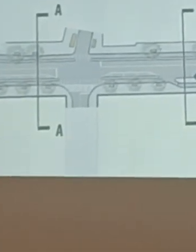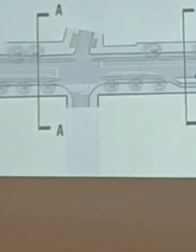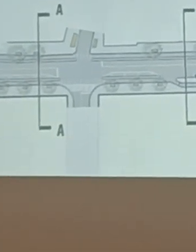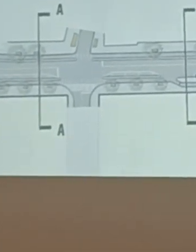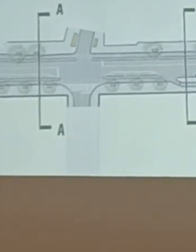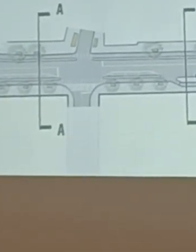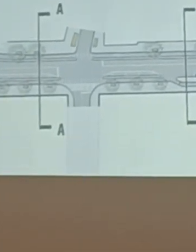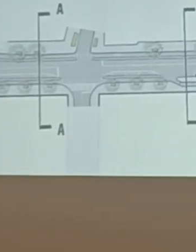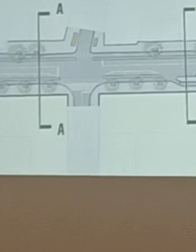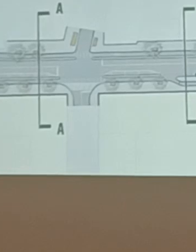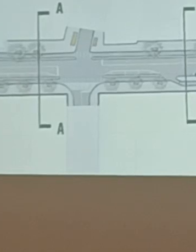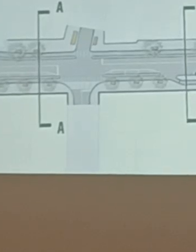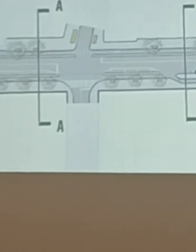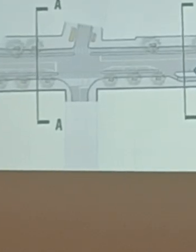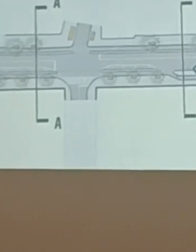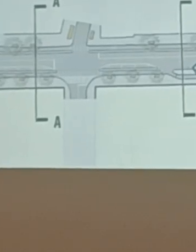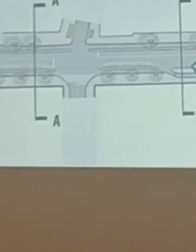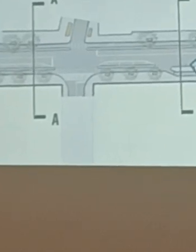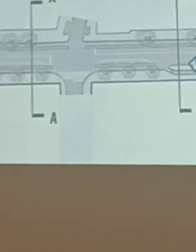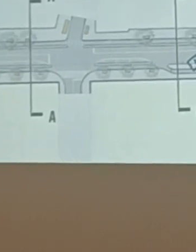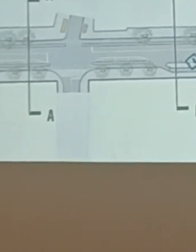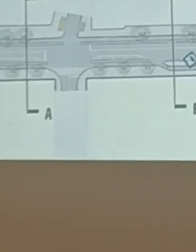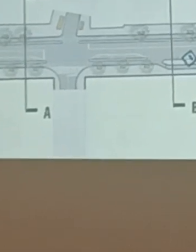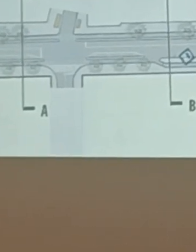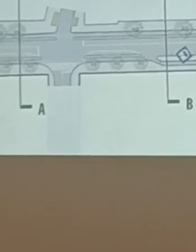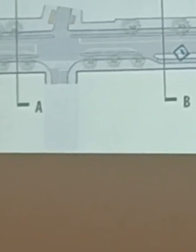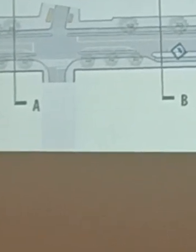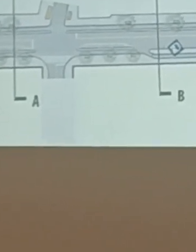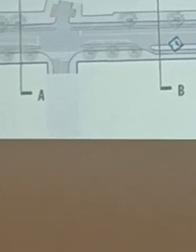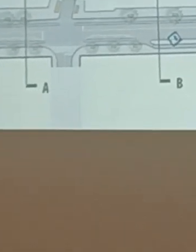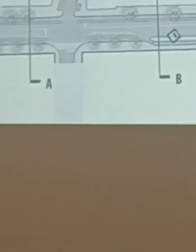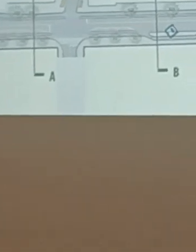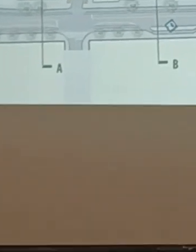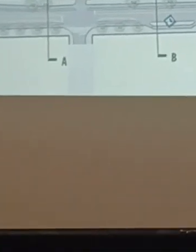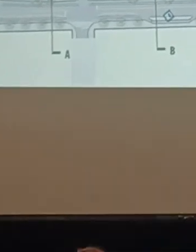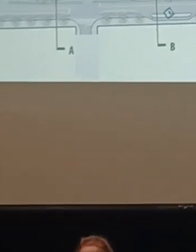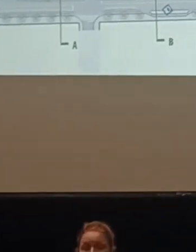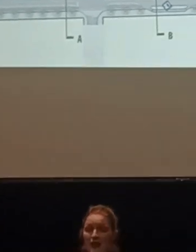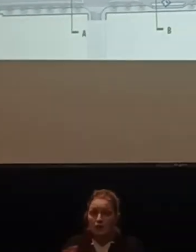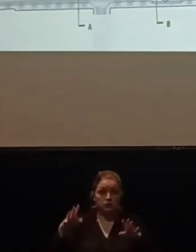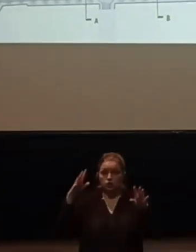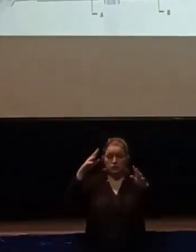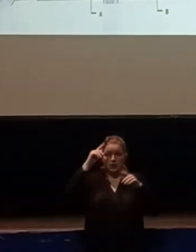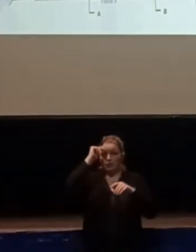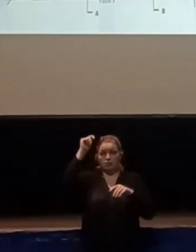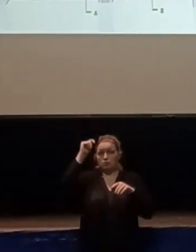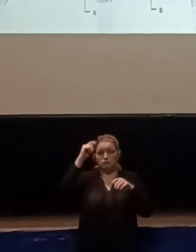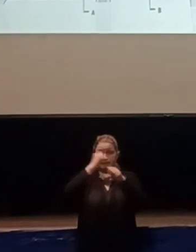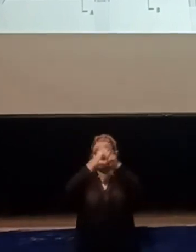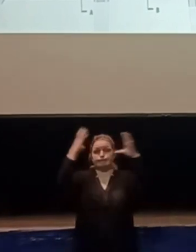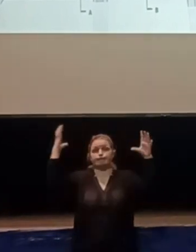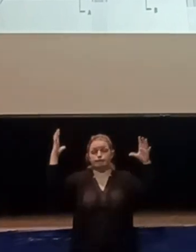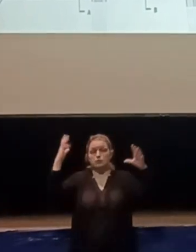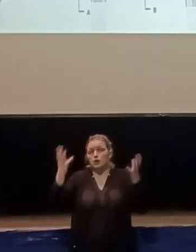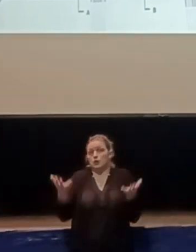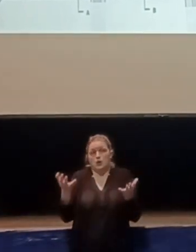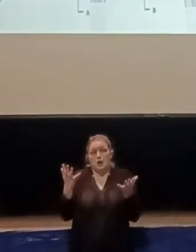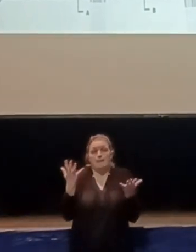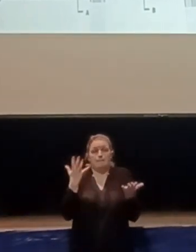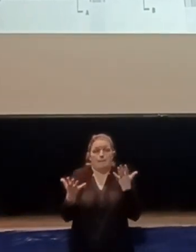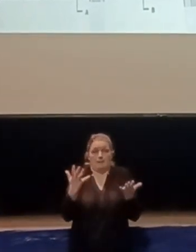edge. This is along the edge of the community use land, I should say. These are hypothetical cross sections. So we have, in